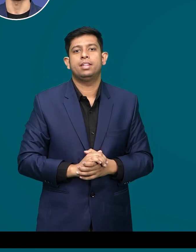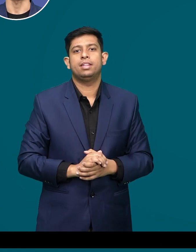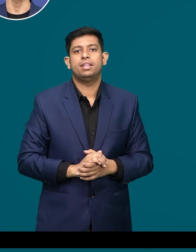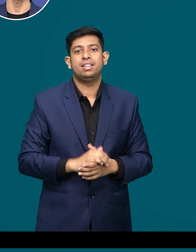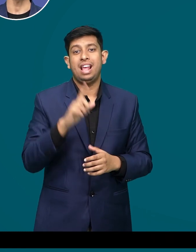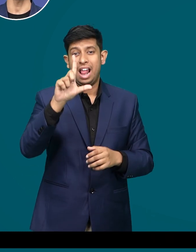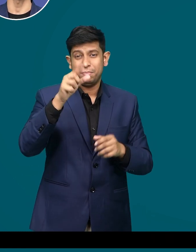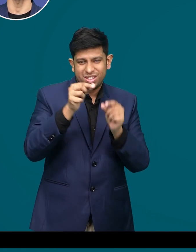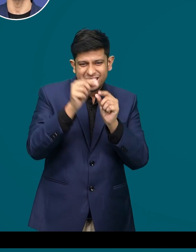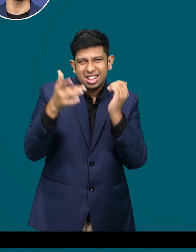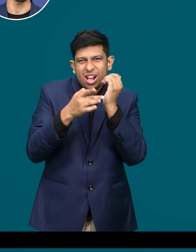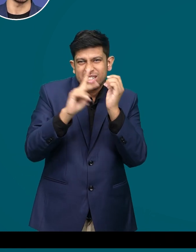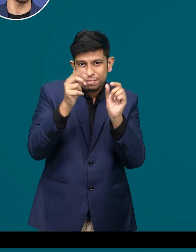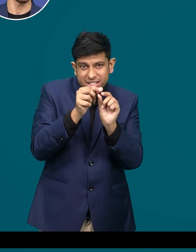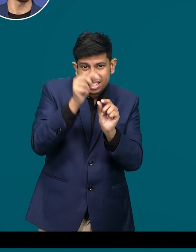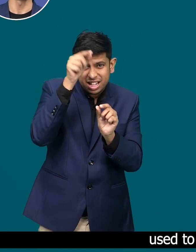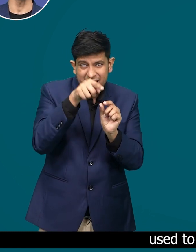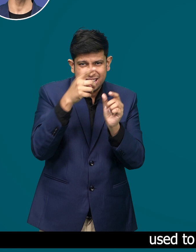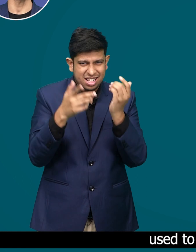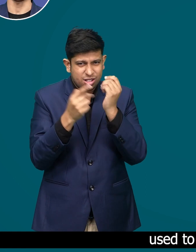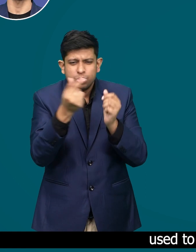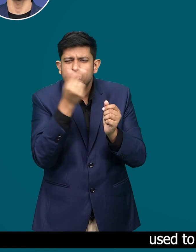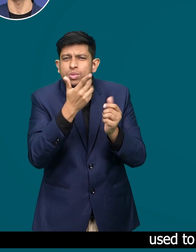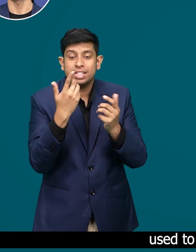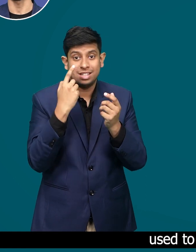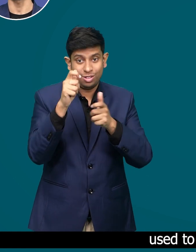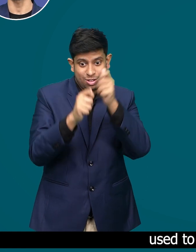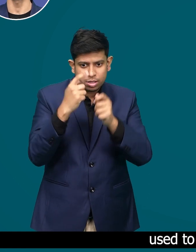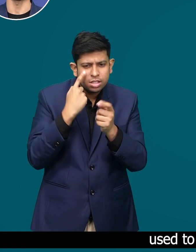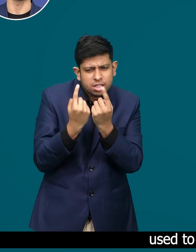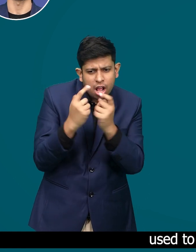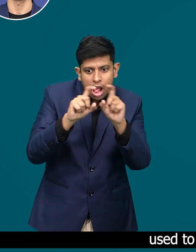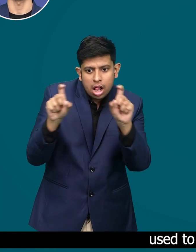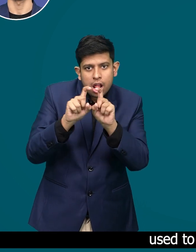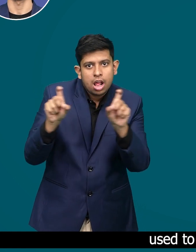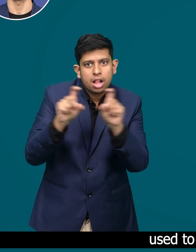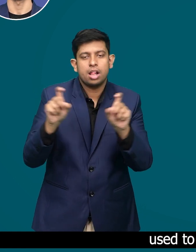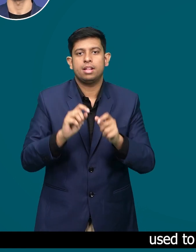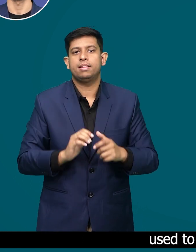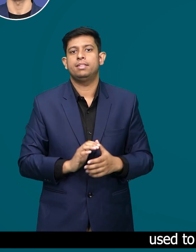A lactometer is an instrument used to check the purity of milk.